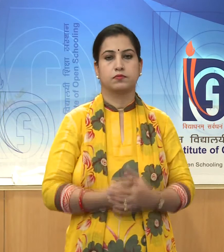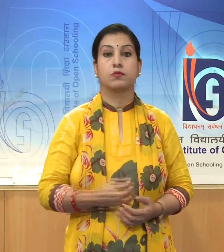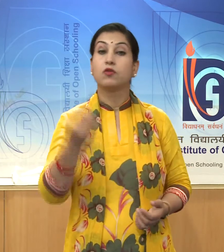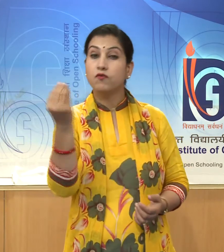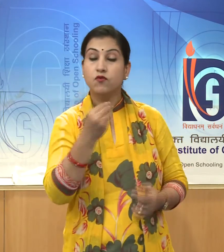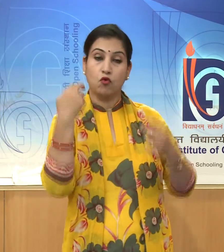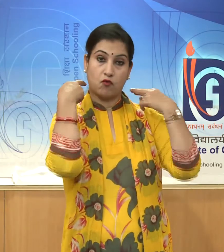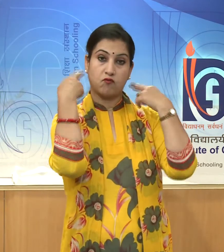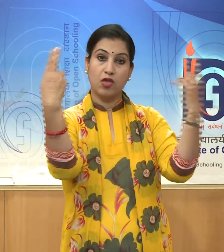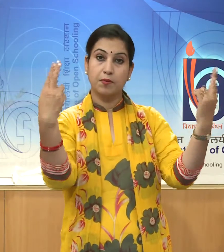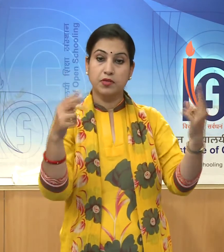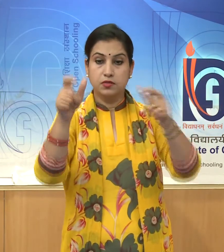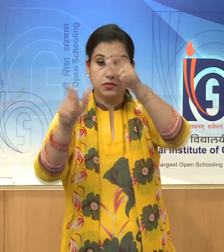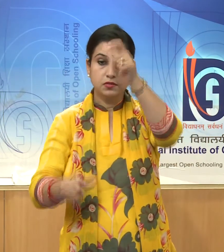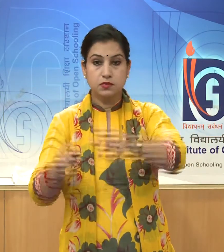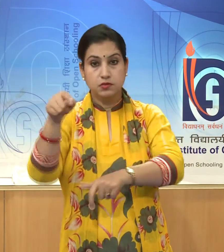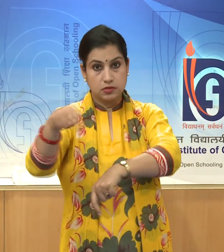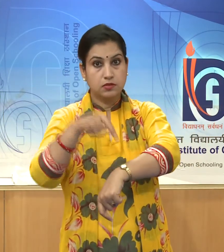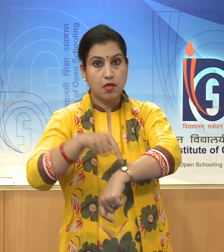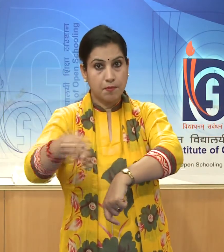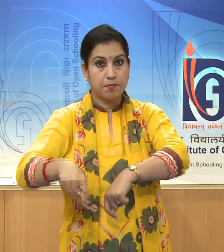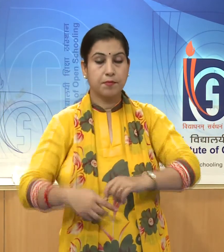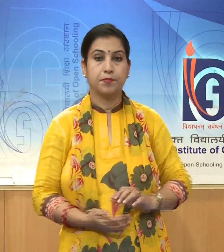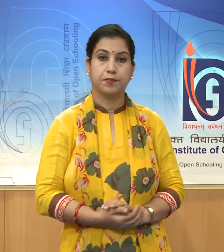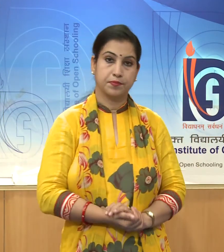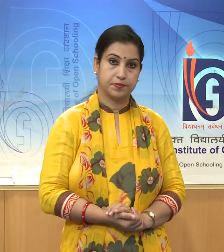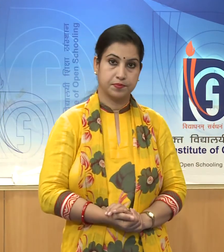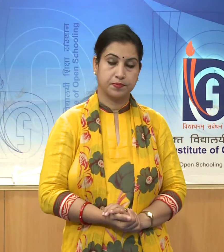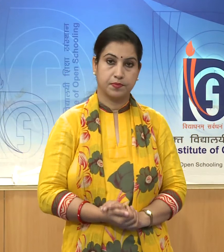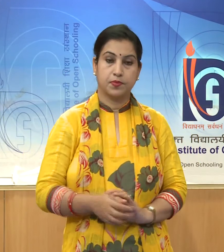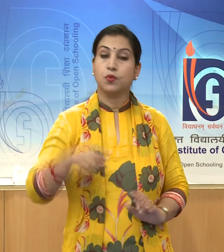Some of the famous artists of this movement were